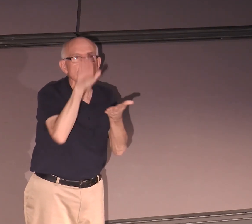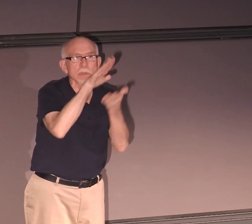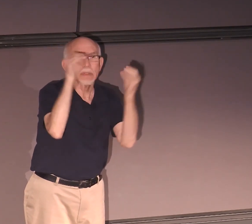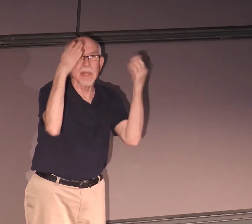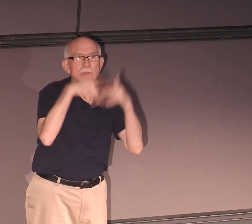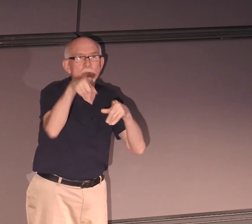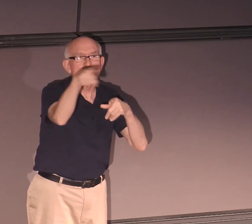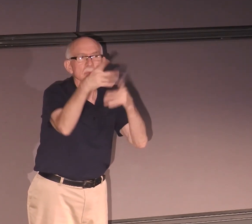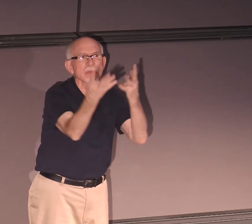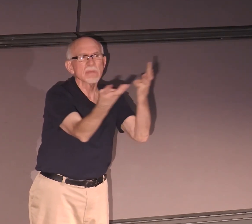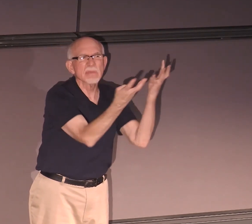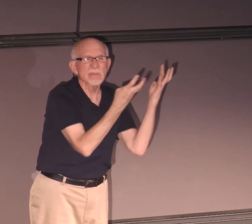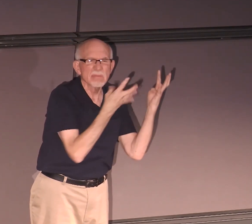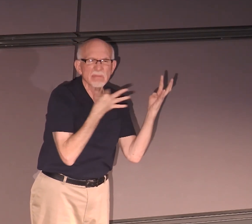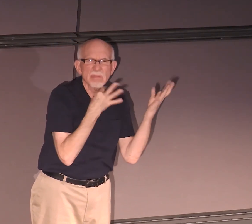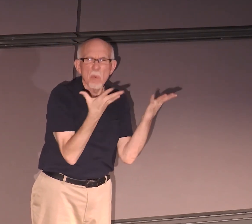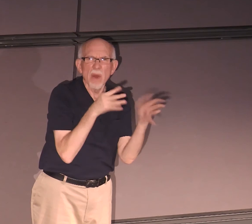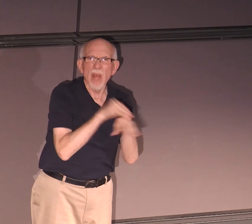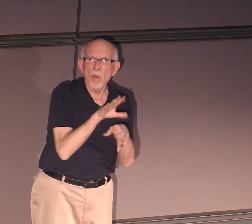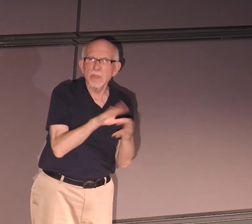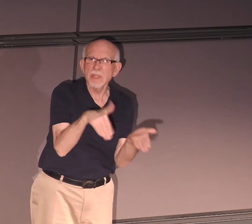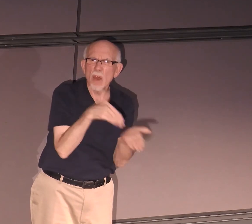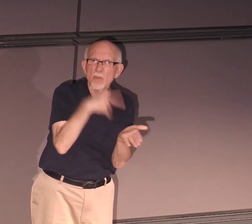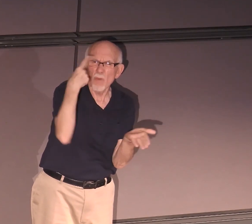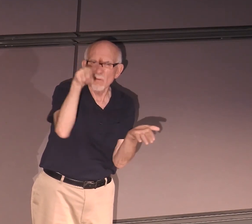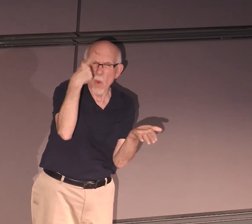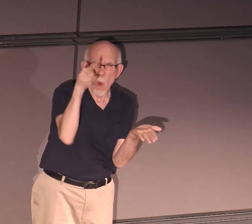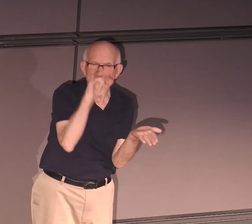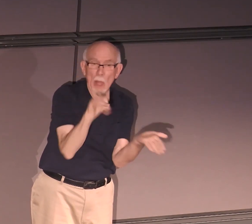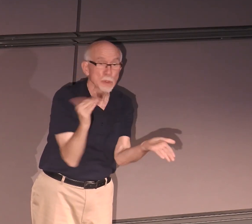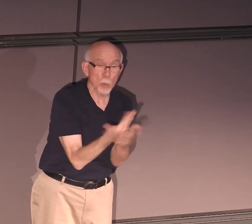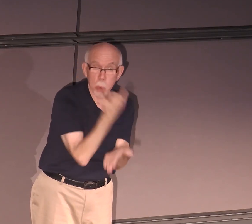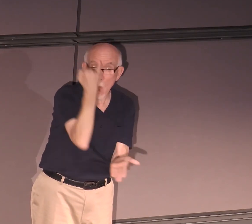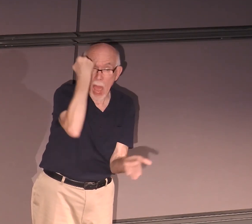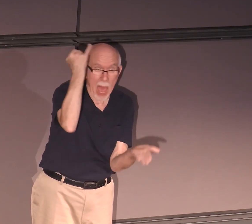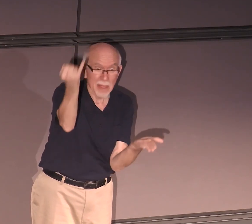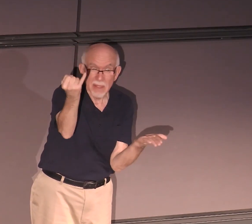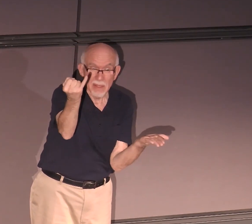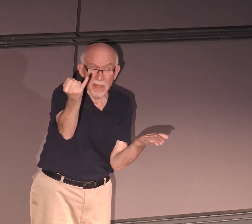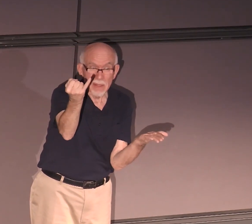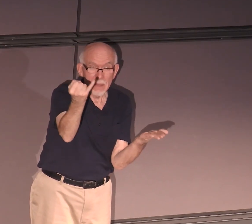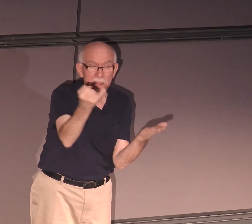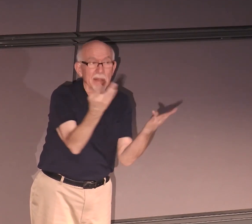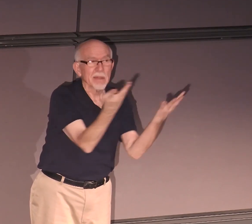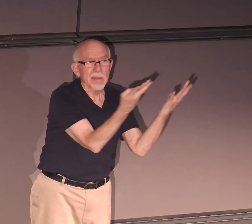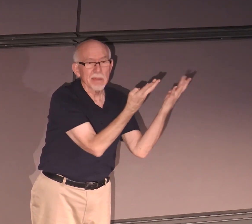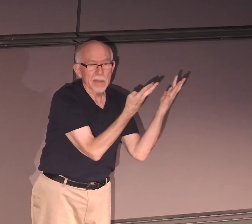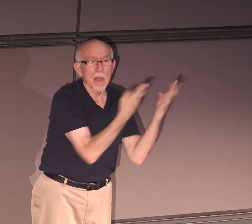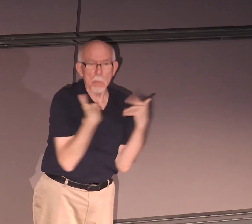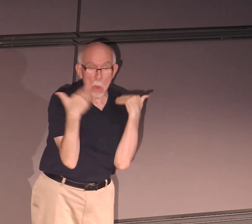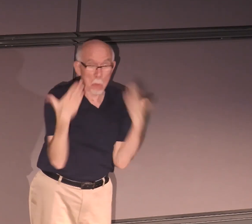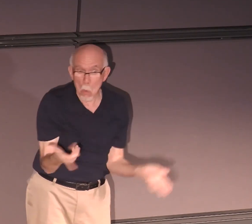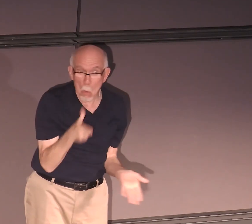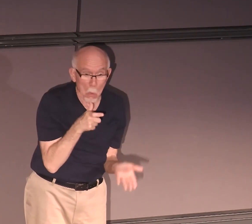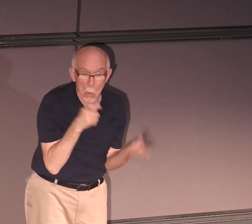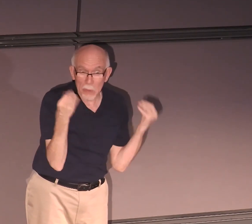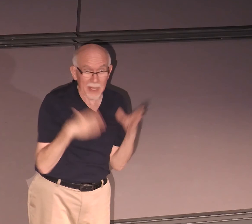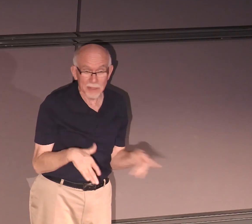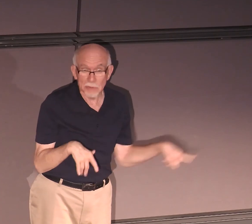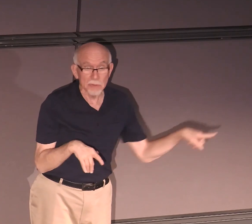They also told me about the one-way window or mirror that was a new idea, actually, in order